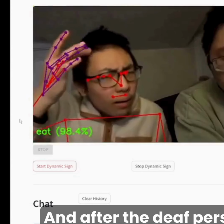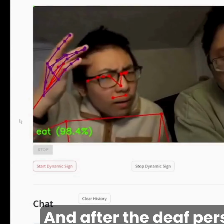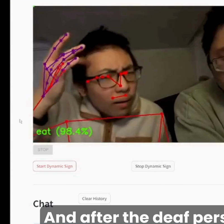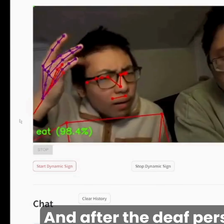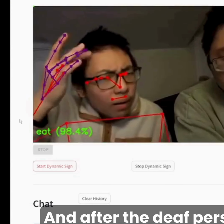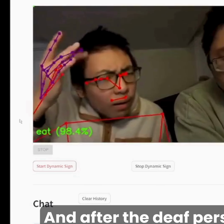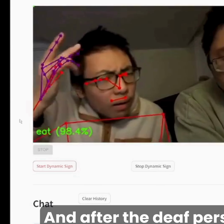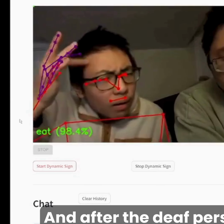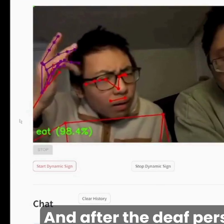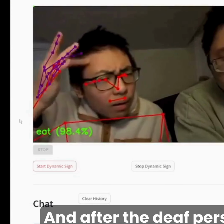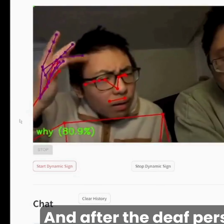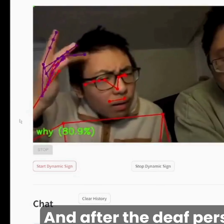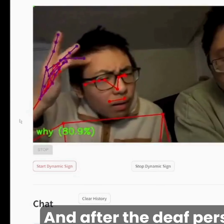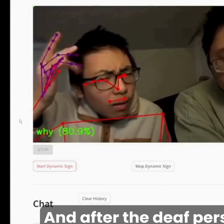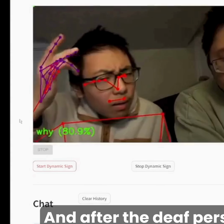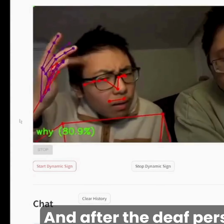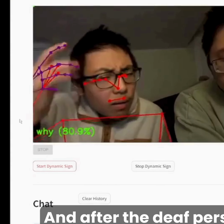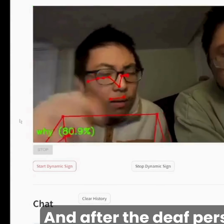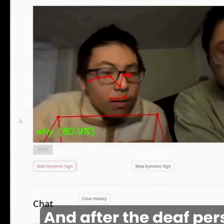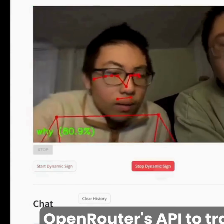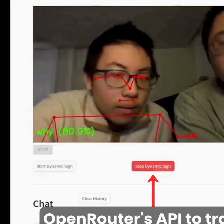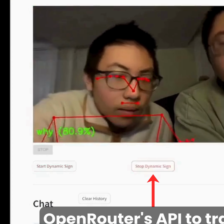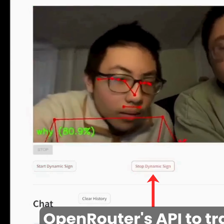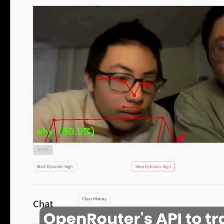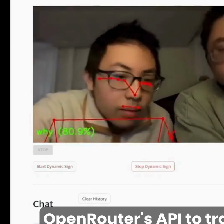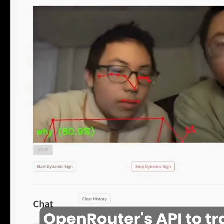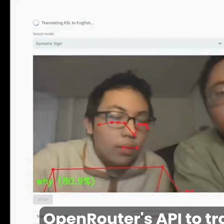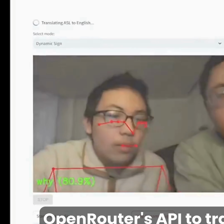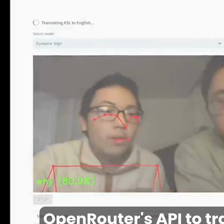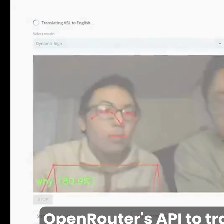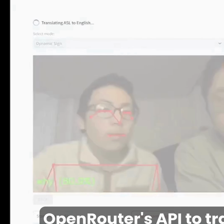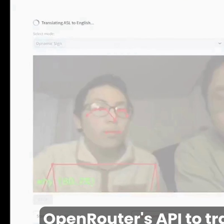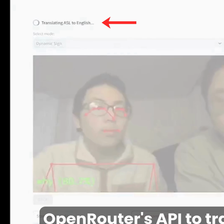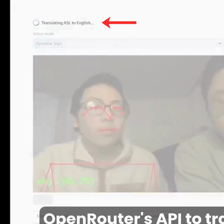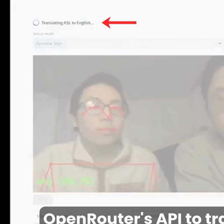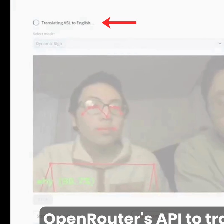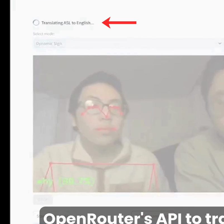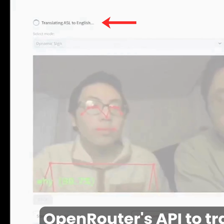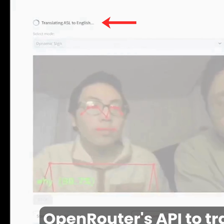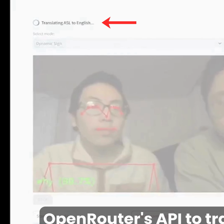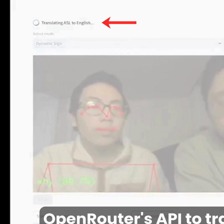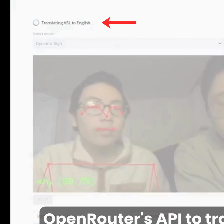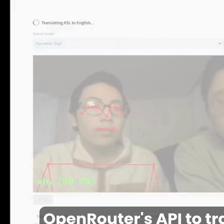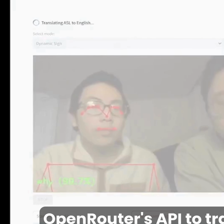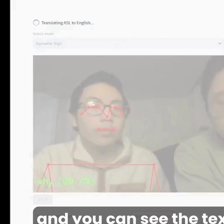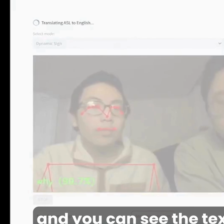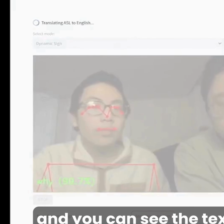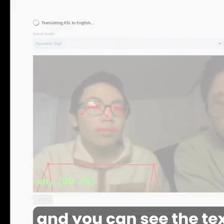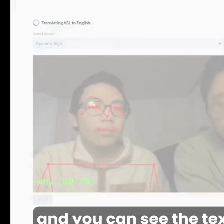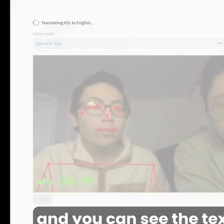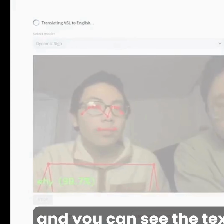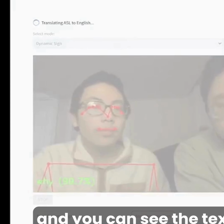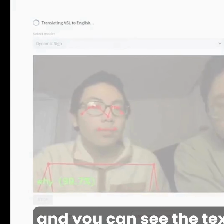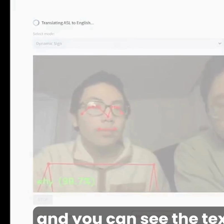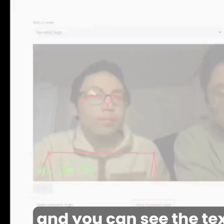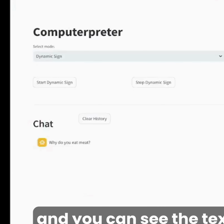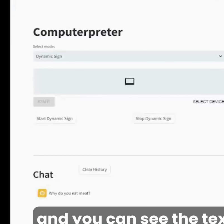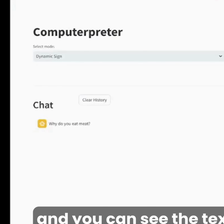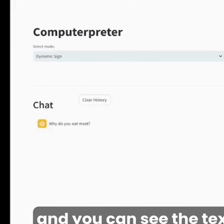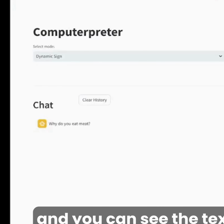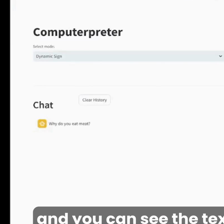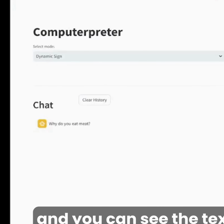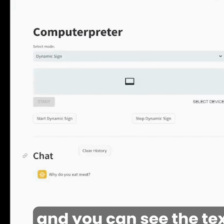deaf person is fully done, we use the Open Routers API to translate the ASL into English, and you can see the text